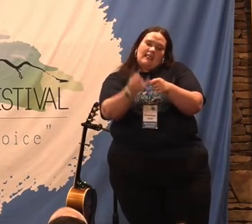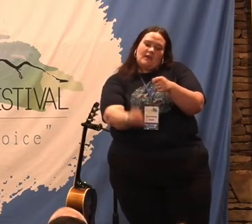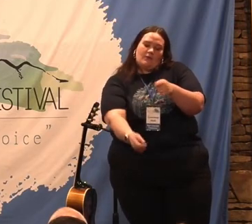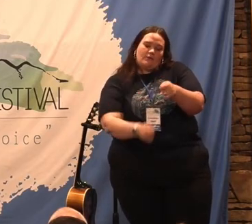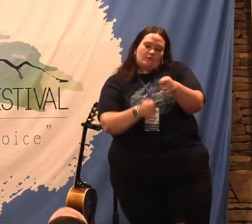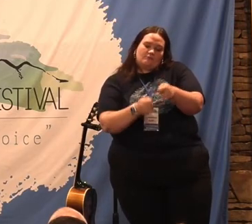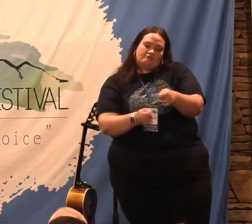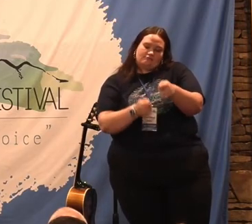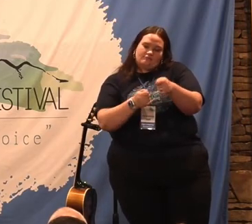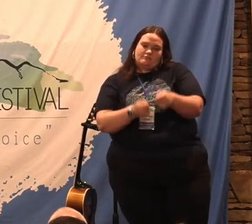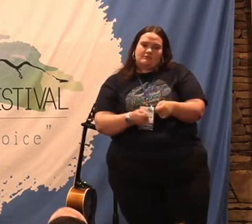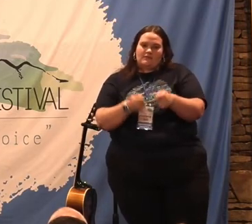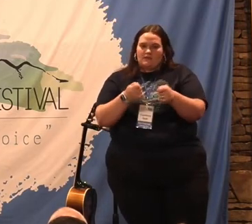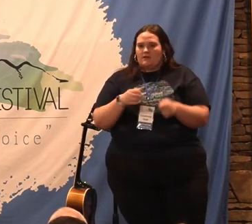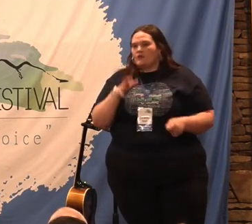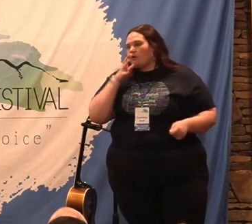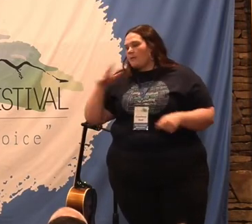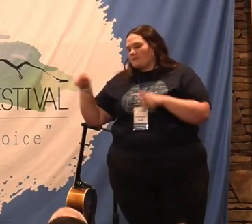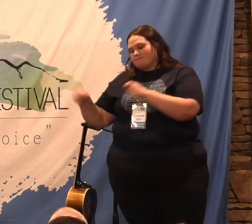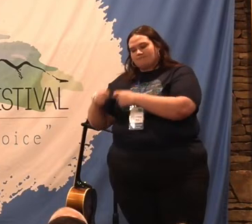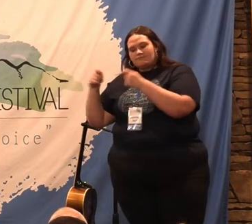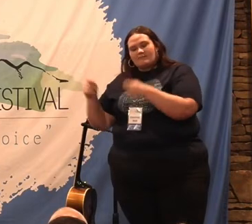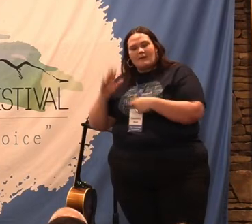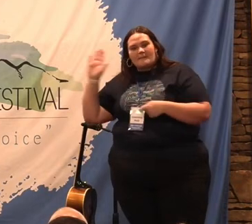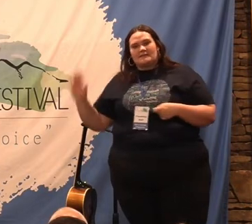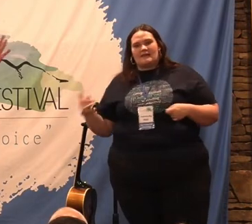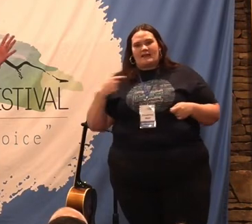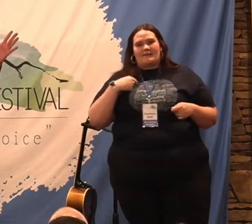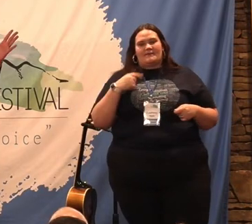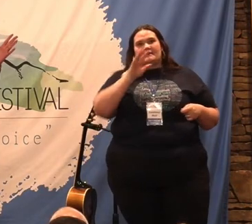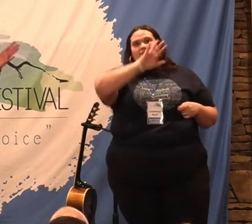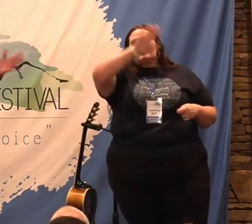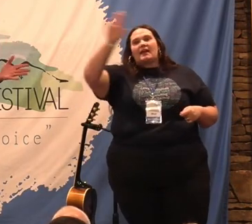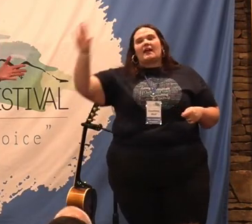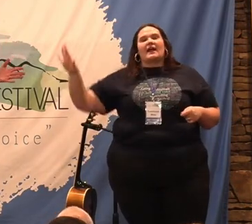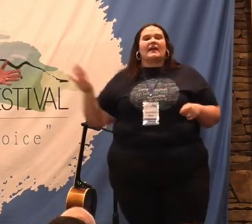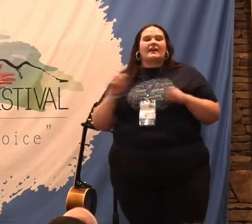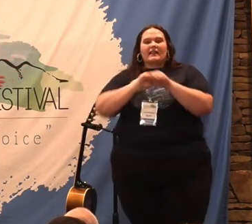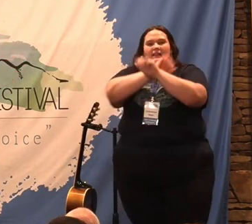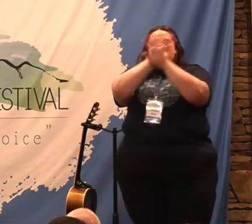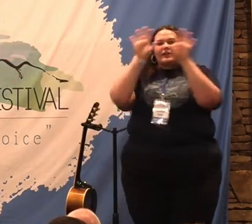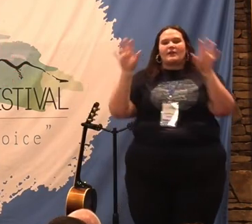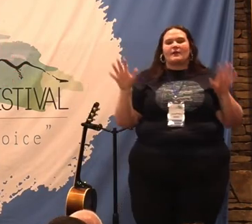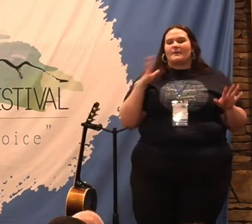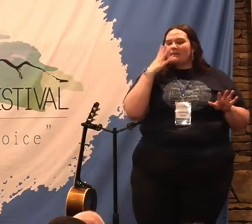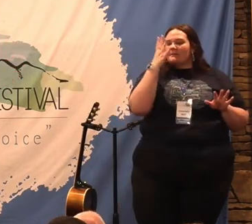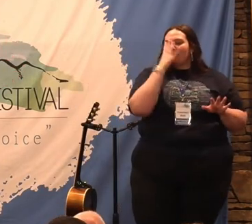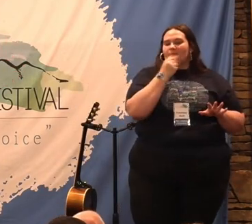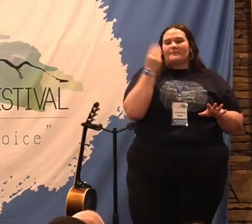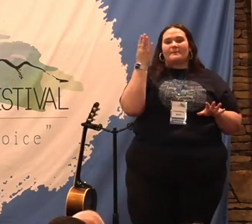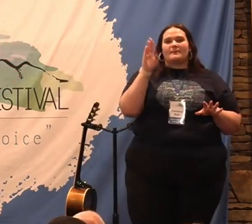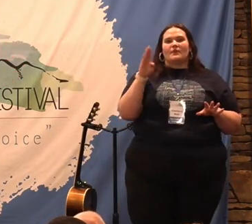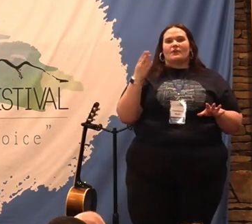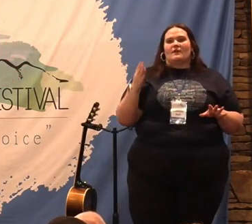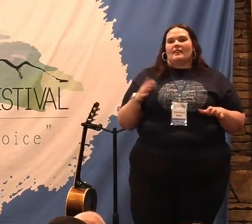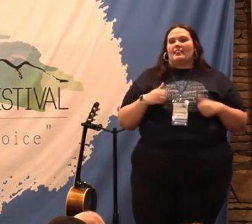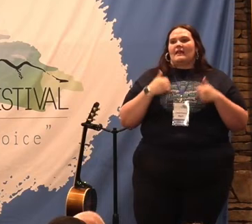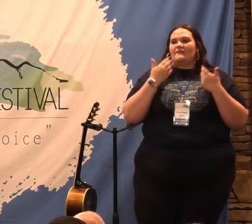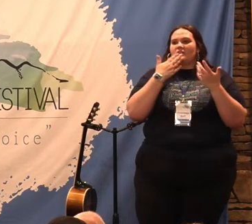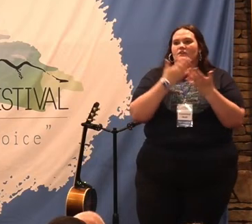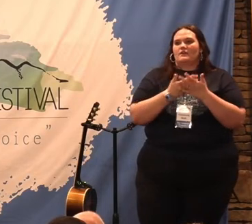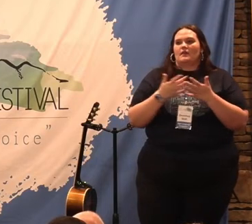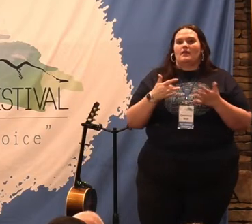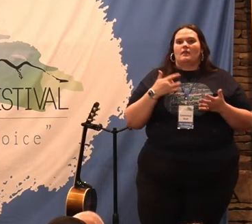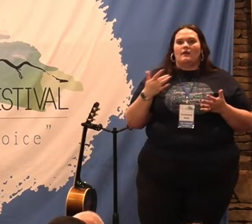water, Grandma's speed tatting beside me, the sky is a clear Colorado blue, life is good, and then I felt the